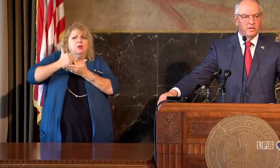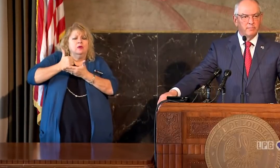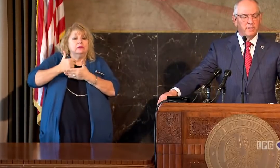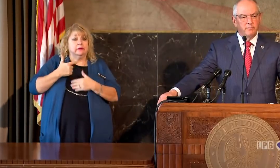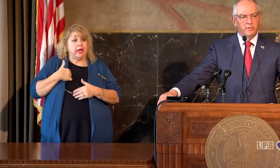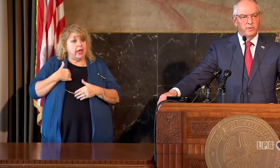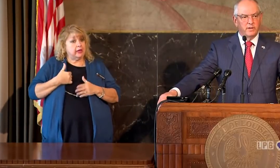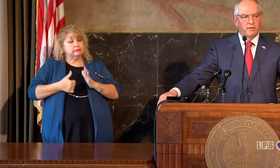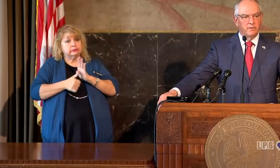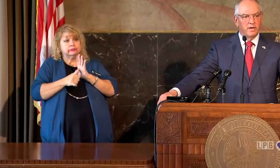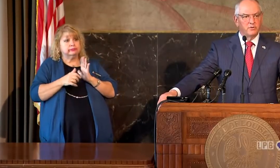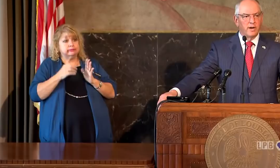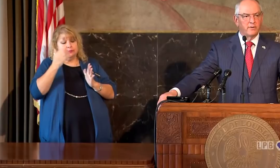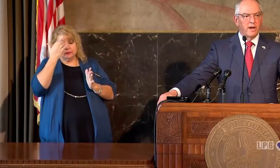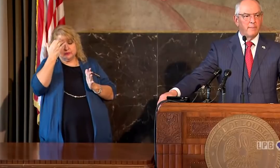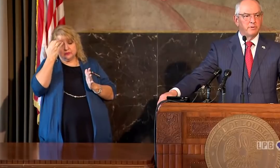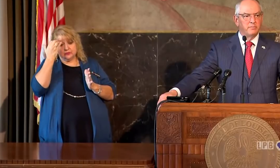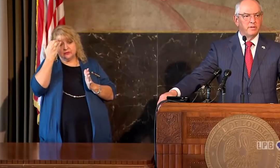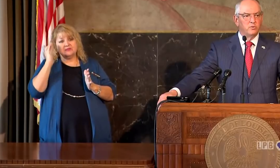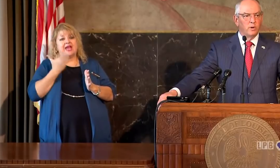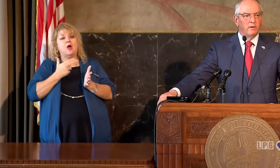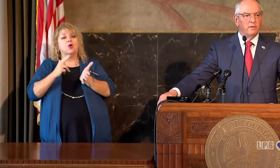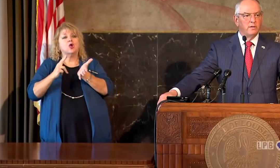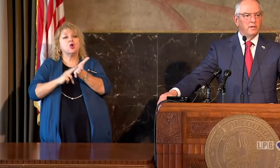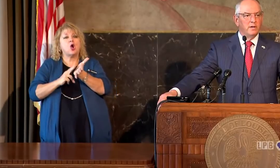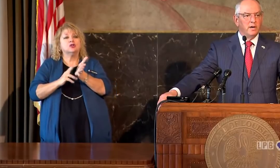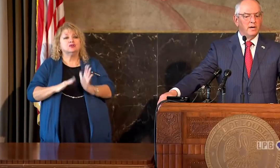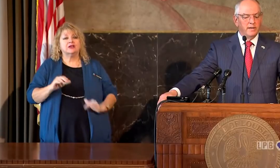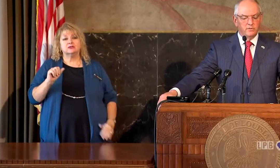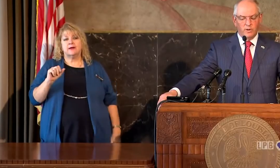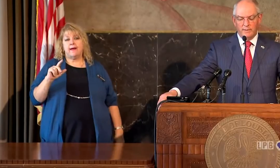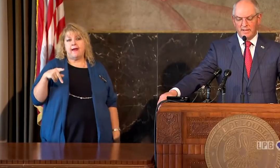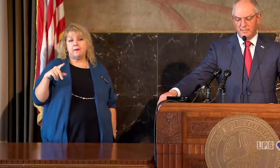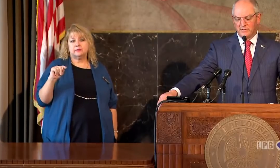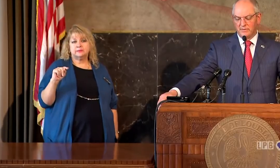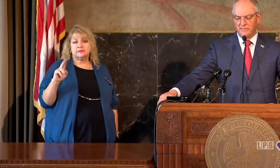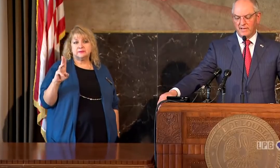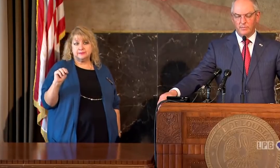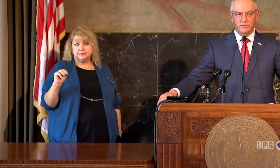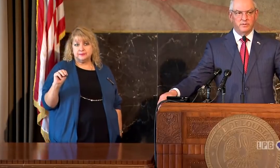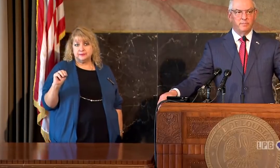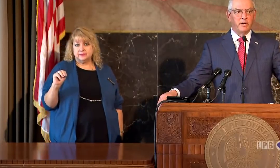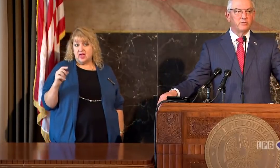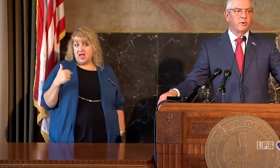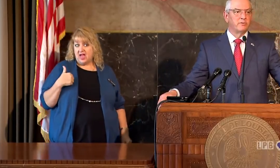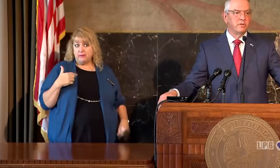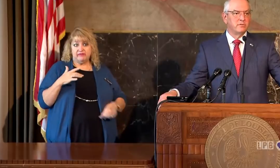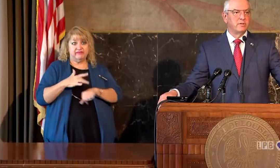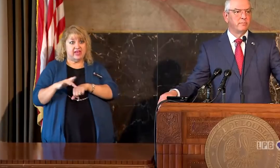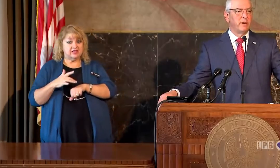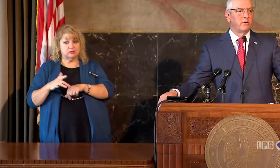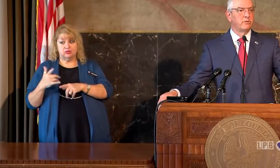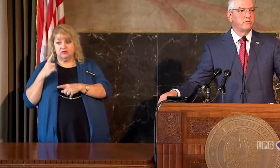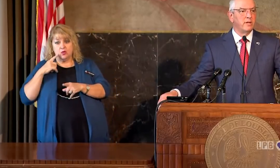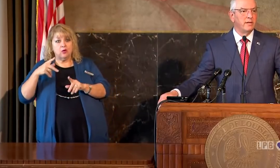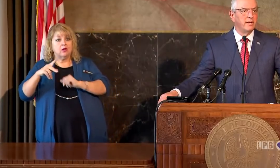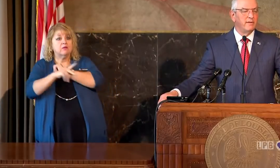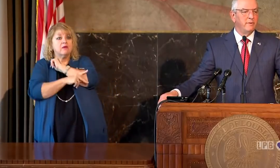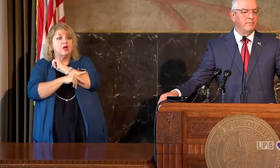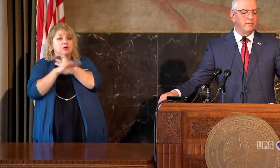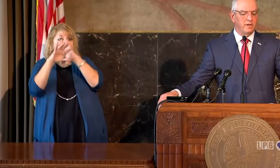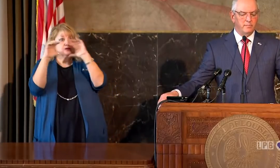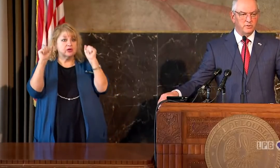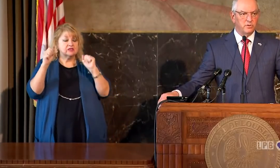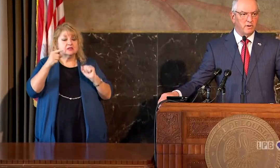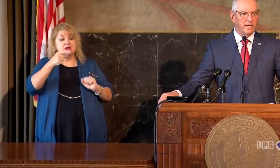at GOSEP, but with our contractor, Aptum, as well. It's why I make myself available to the parish presidents in the parishes that